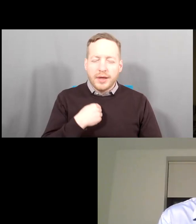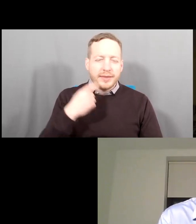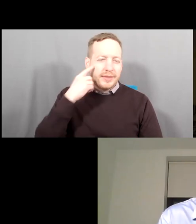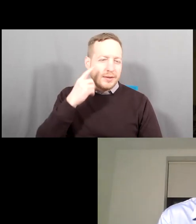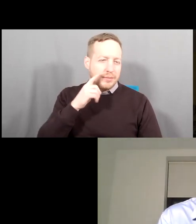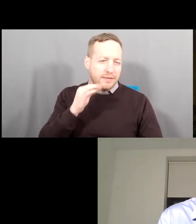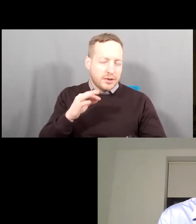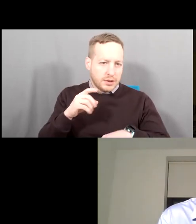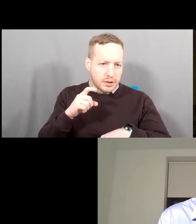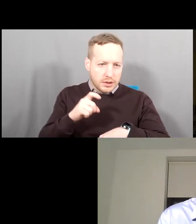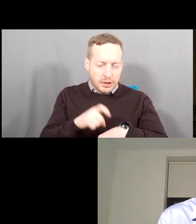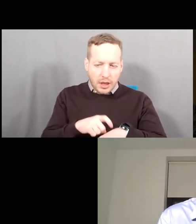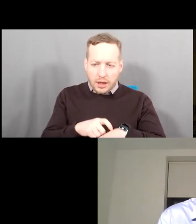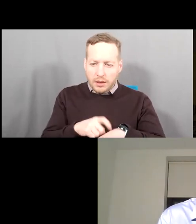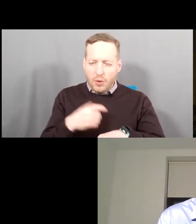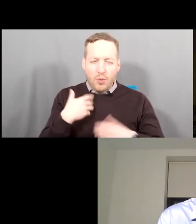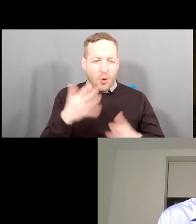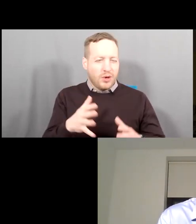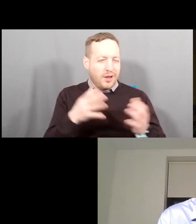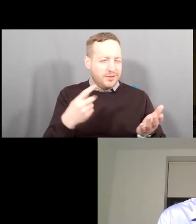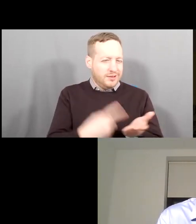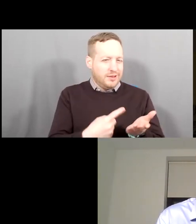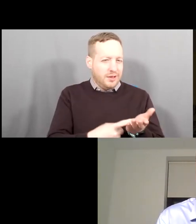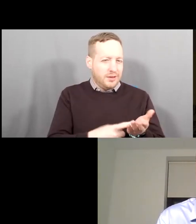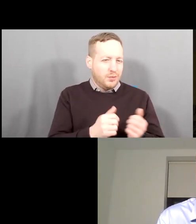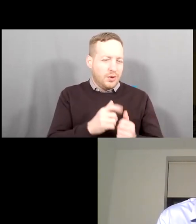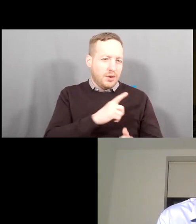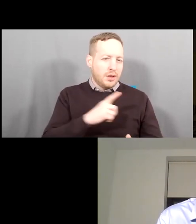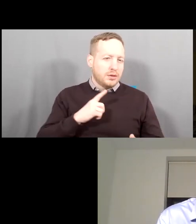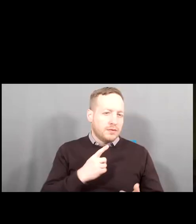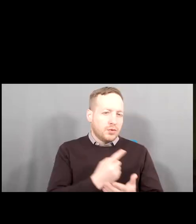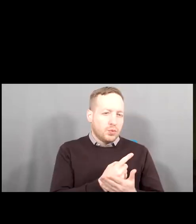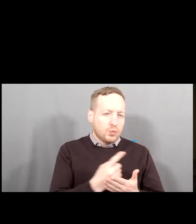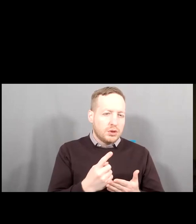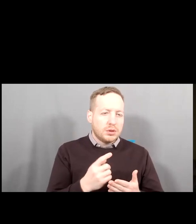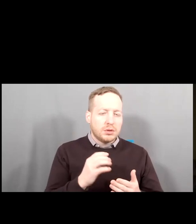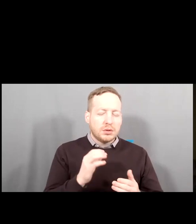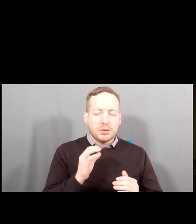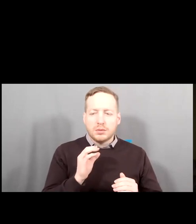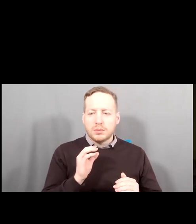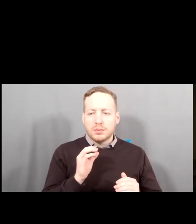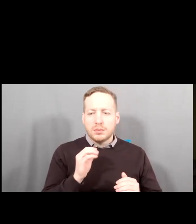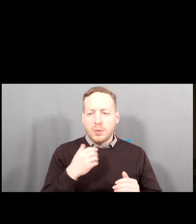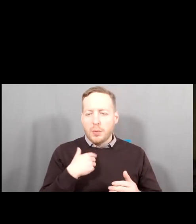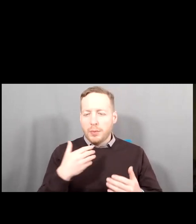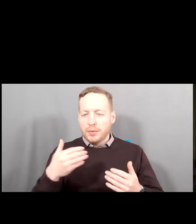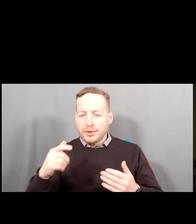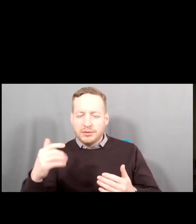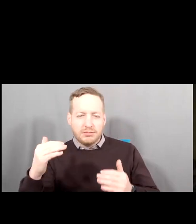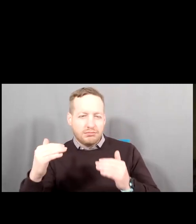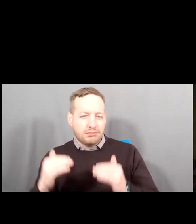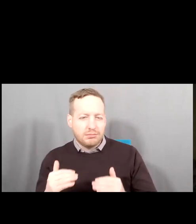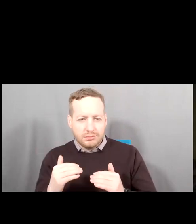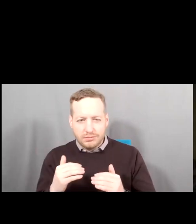that. Tim is saying, in the interest of time, there's so much that we have to discuss about legislative